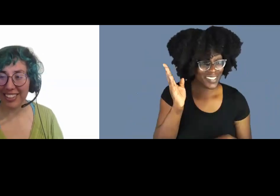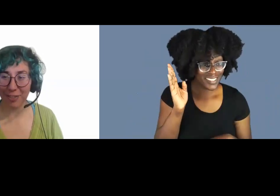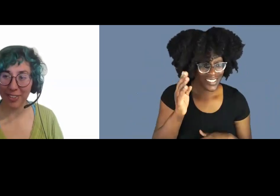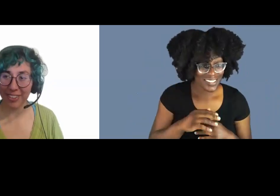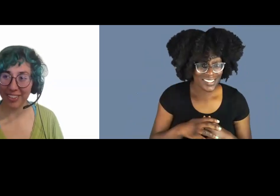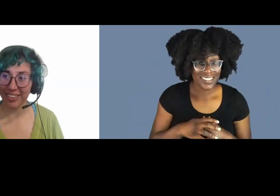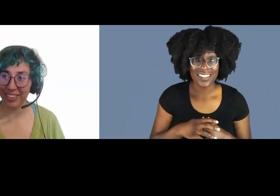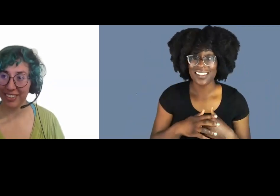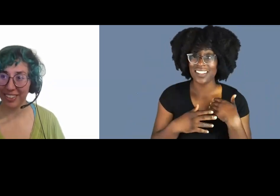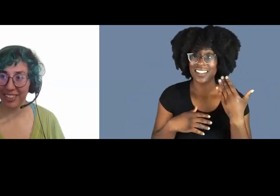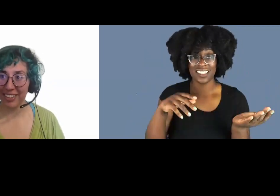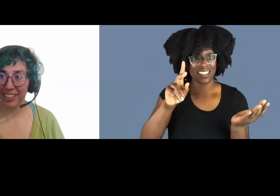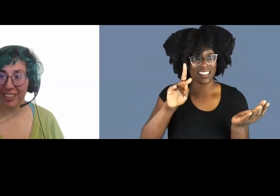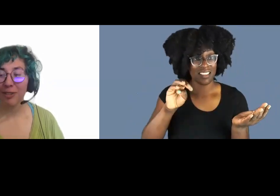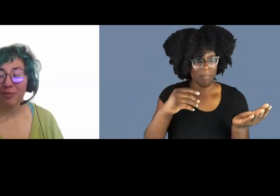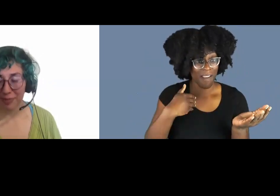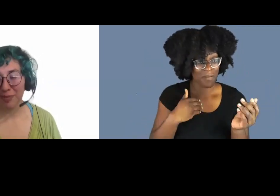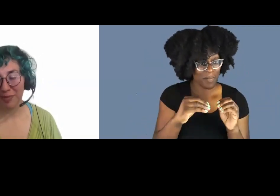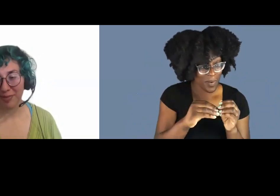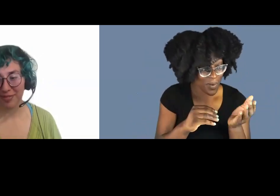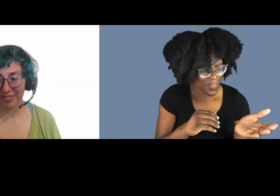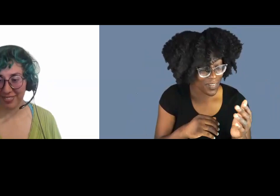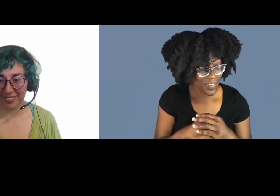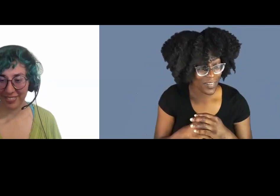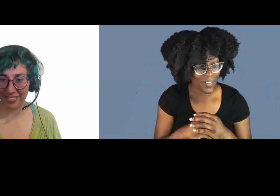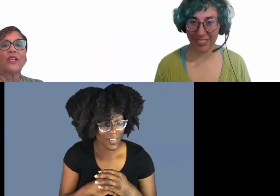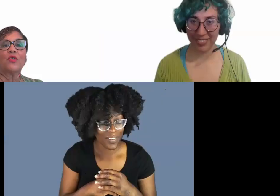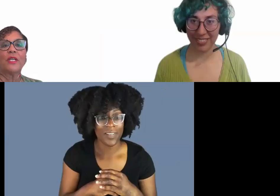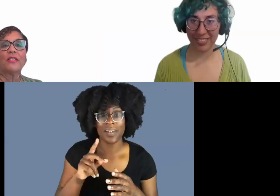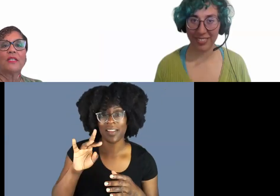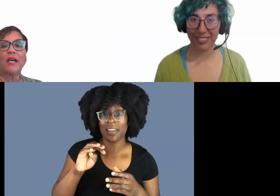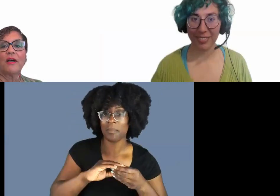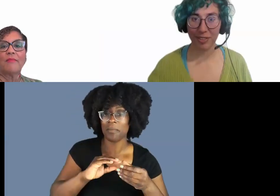anything else, Kim? Yes, so are there any